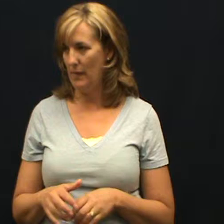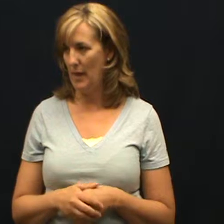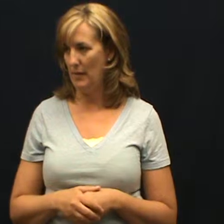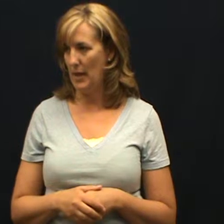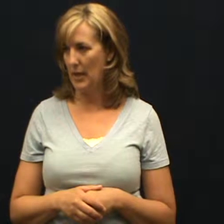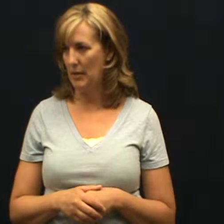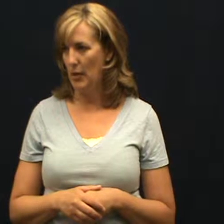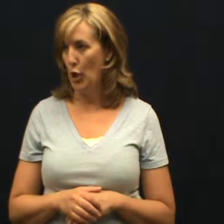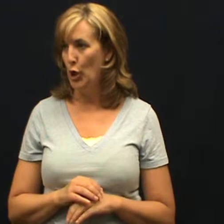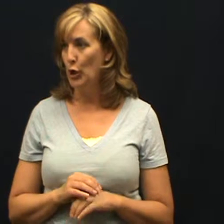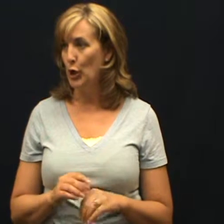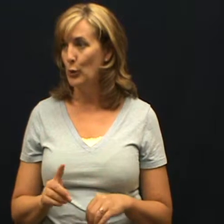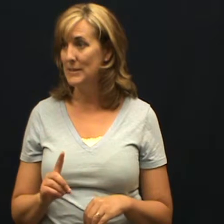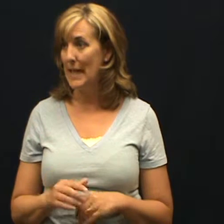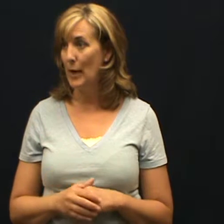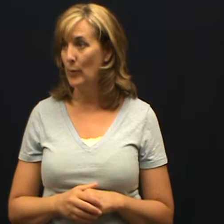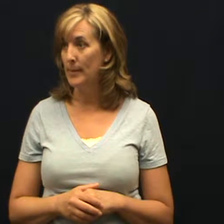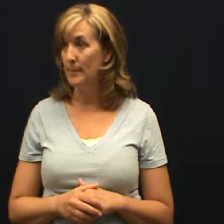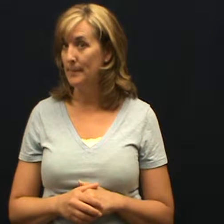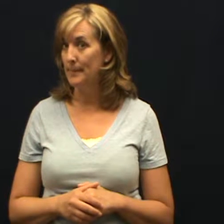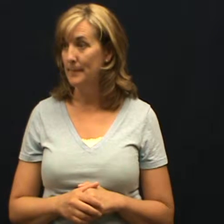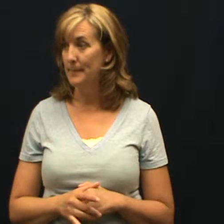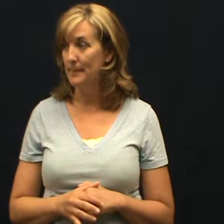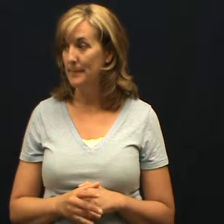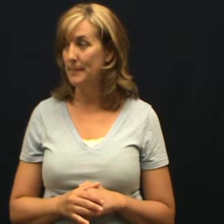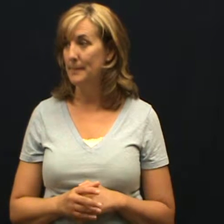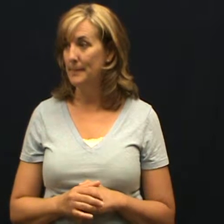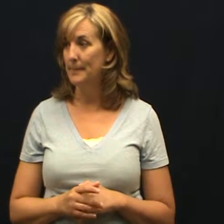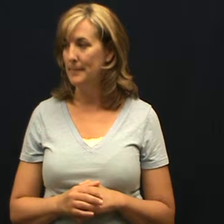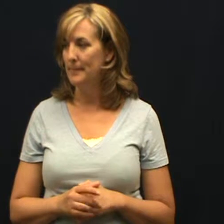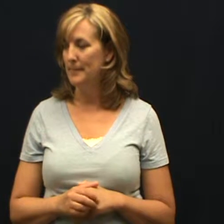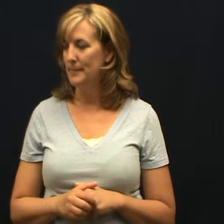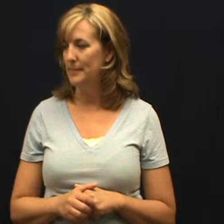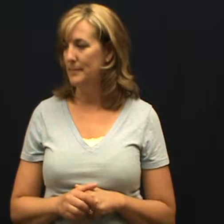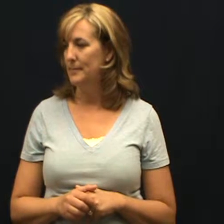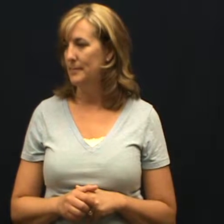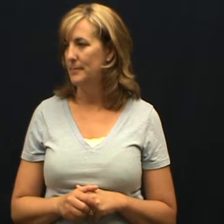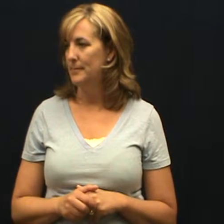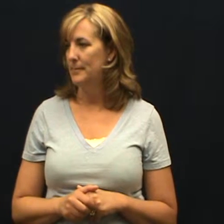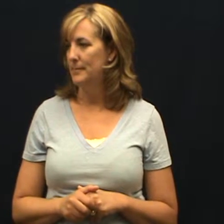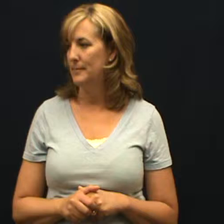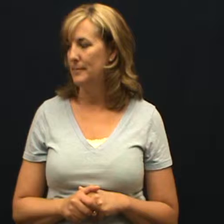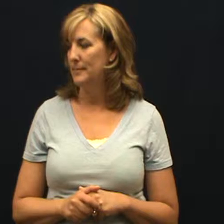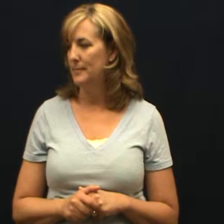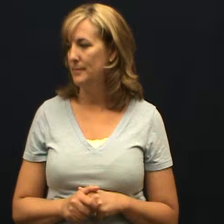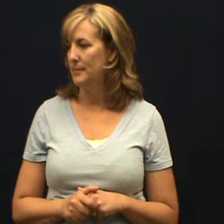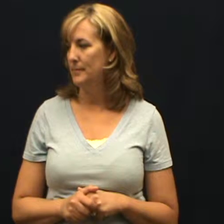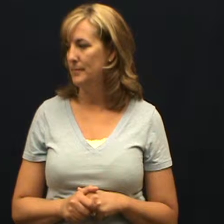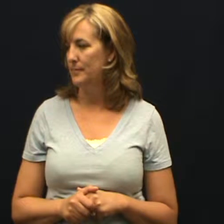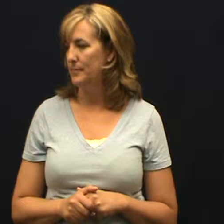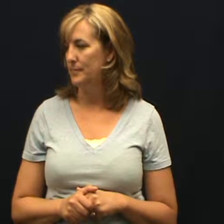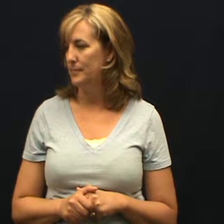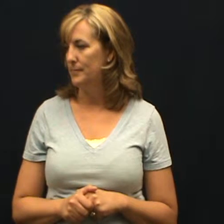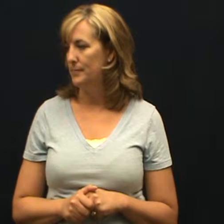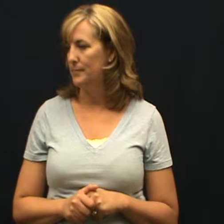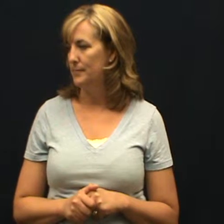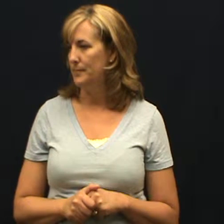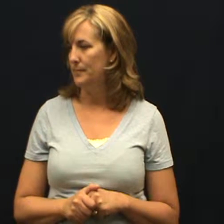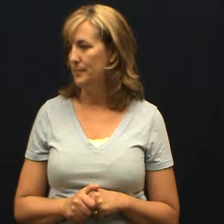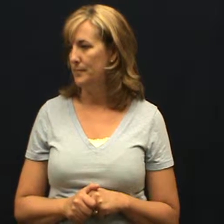that, like, no sound. Maybe we should switch in a minute. It's only like 3